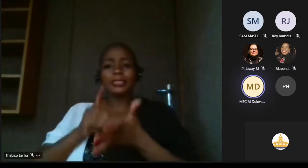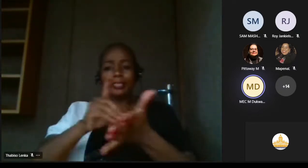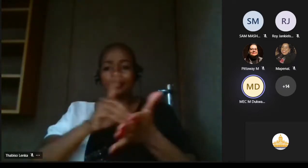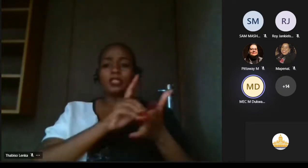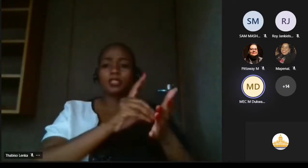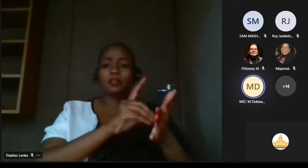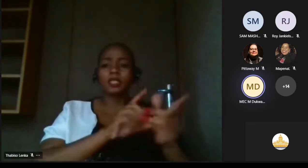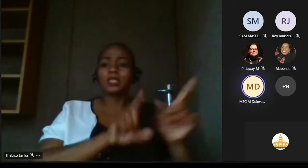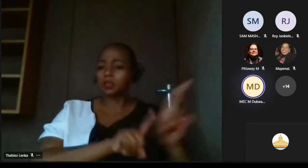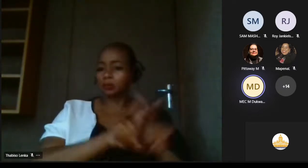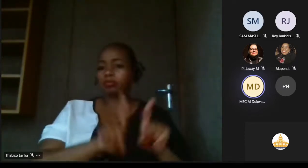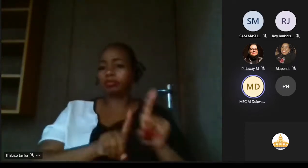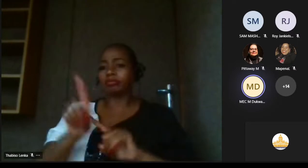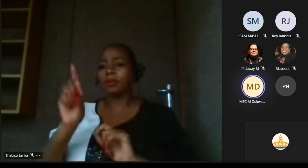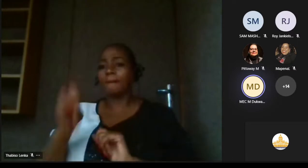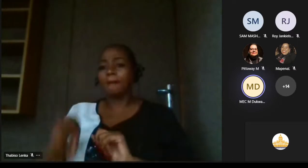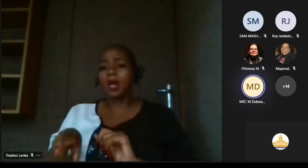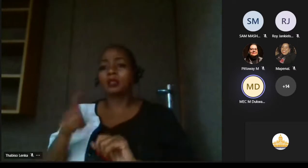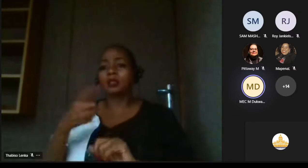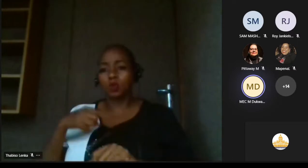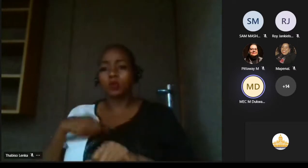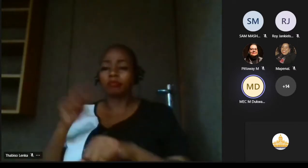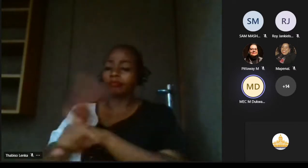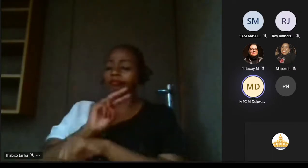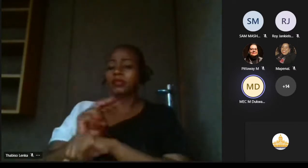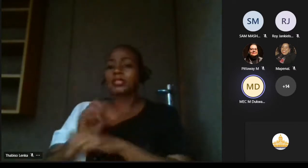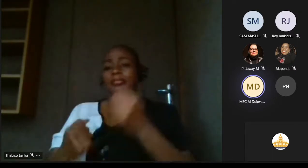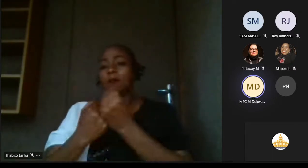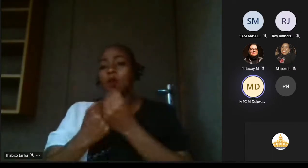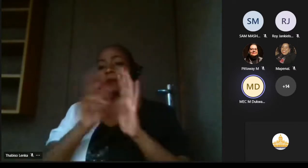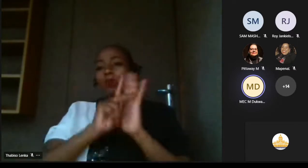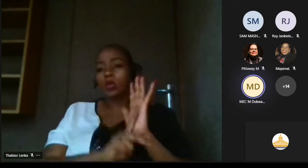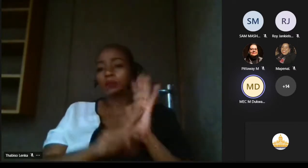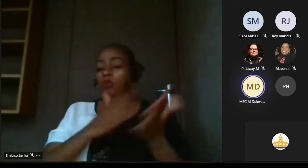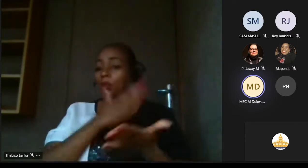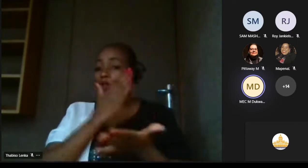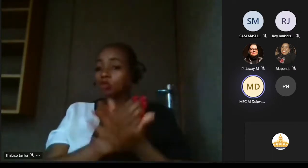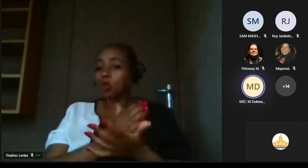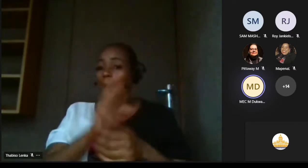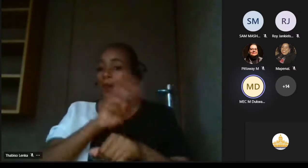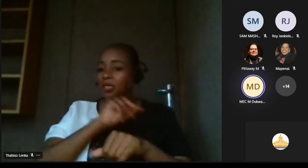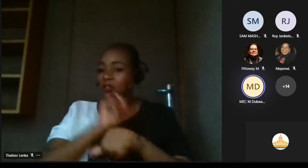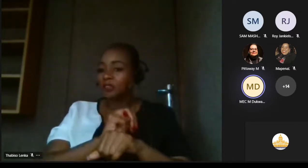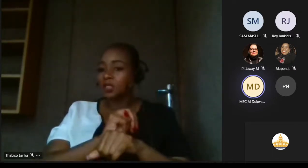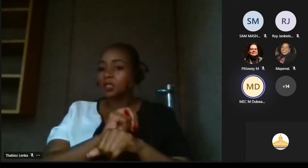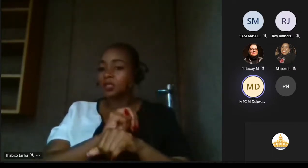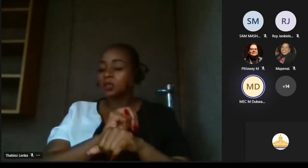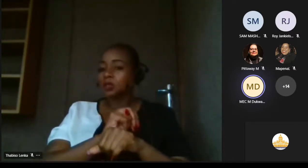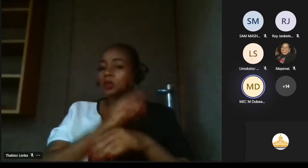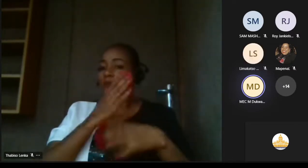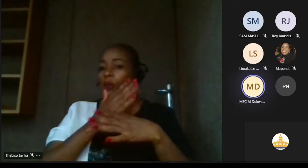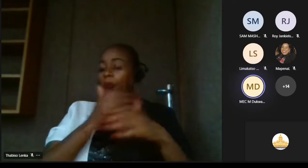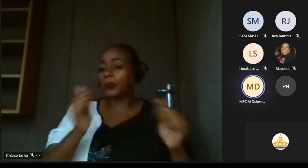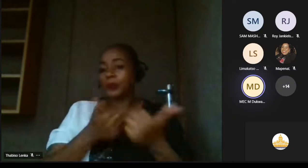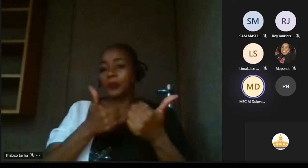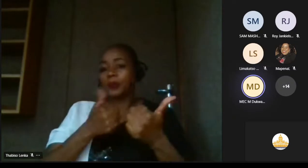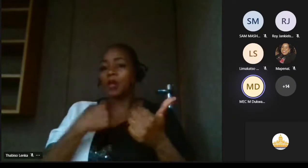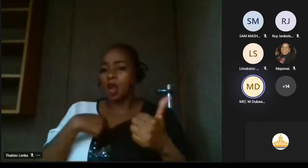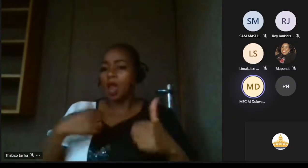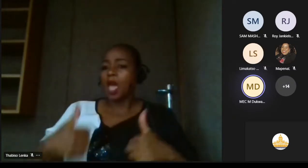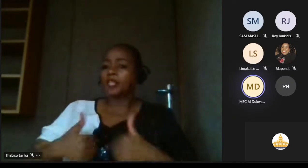wholly capable of developing a support program for municipalities to progress to better height. I challenge all